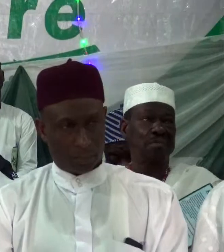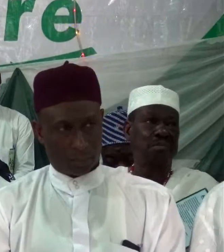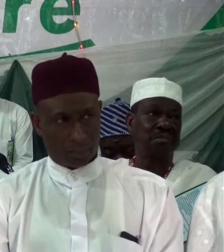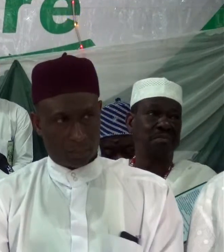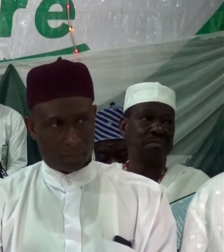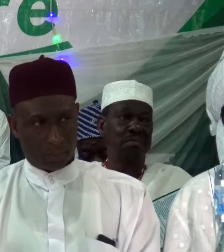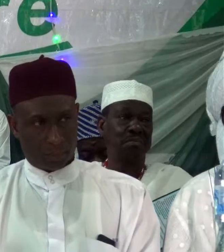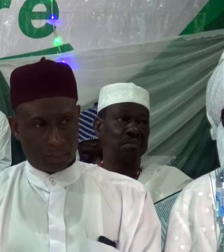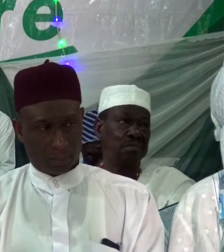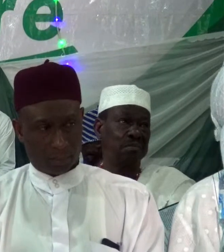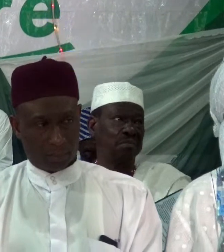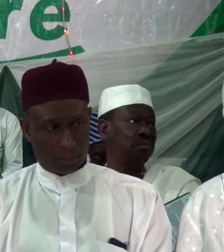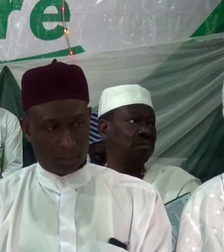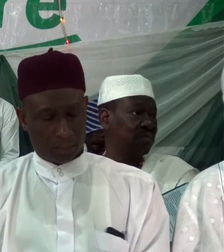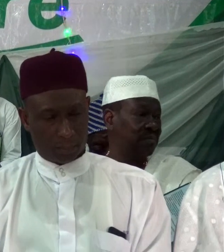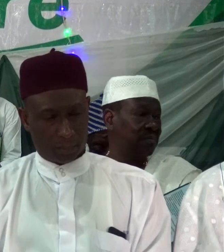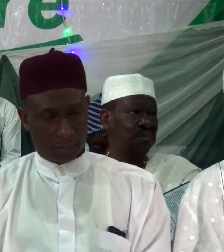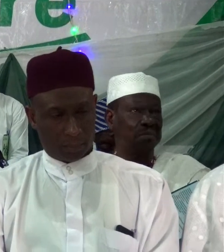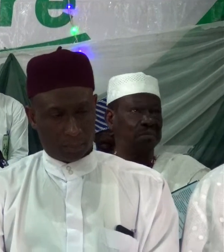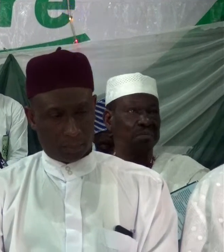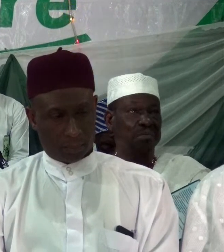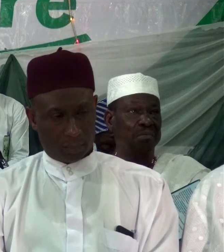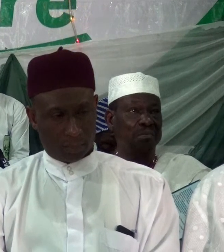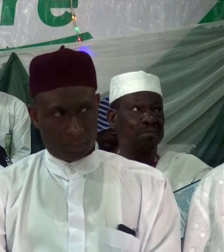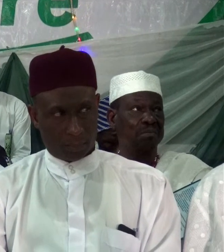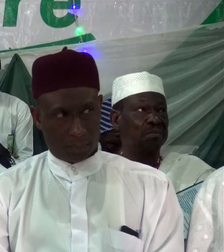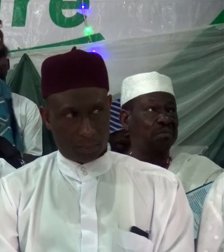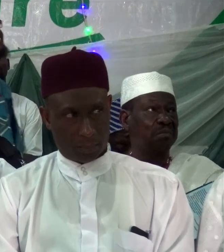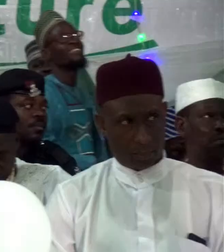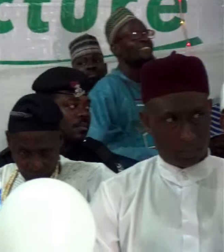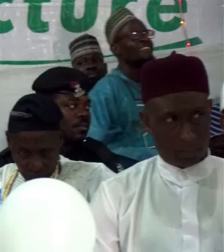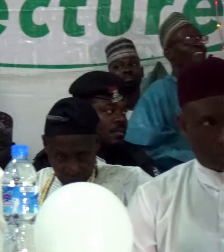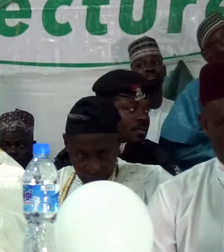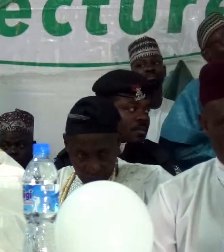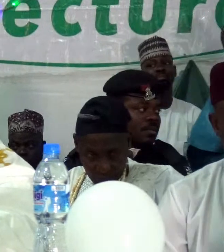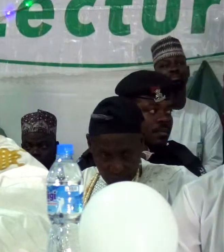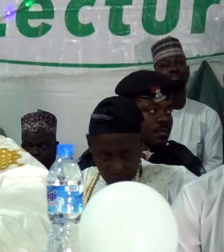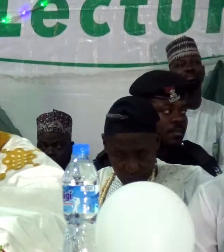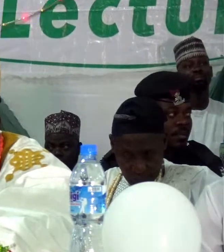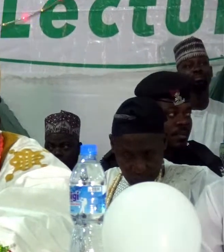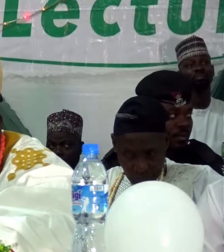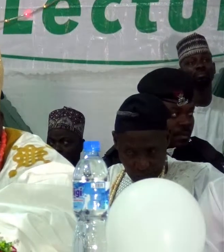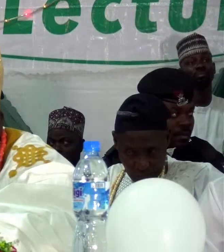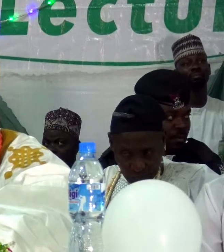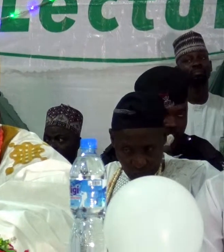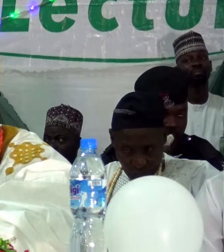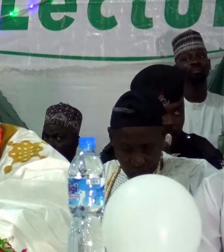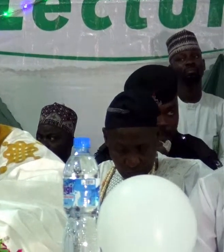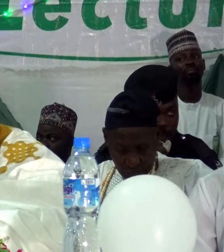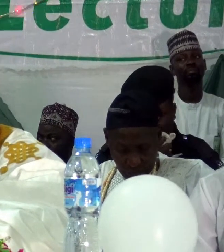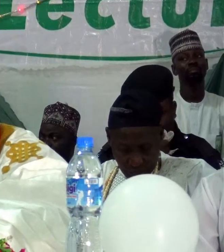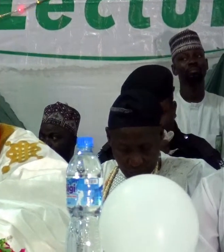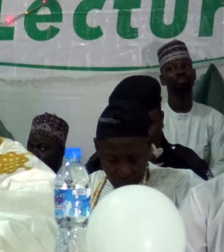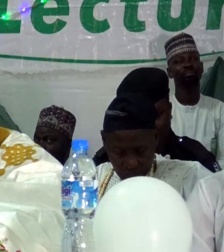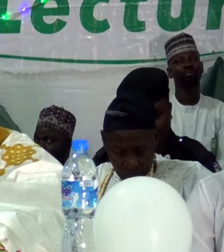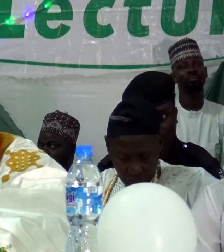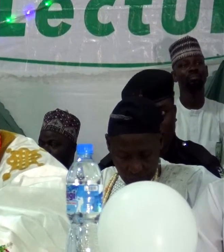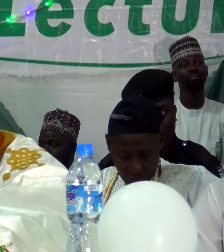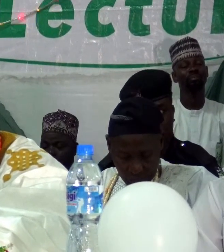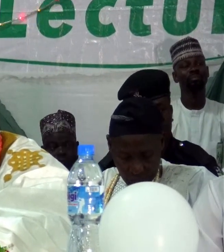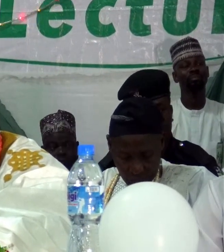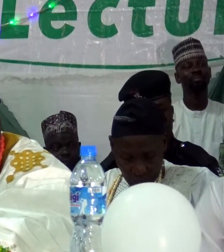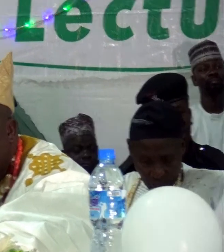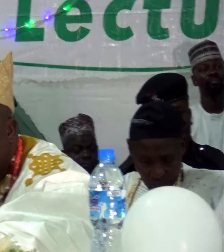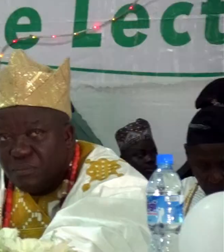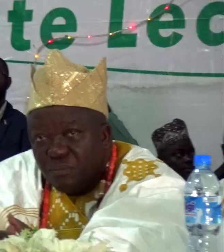Ogbalada, Barcelona to Osigbese. So it is a synthesis of materialism and spiritualism. That is Islam for you. And what